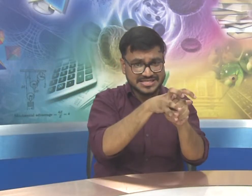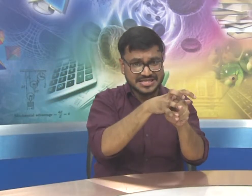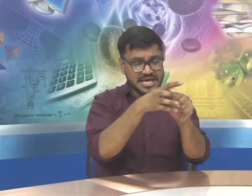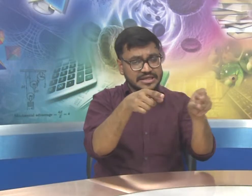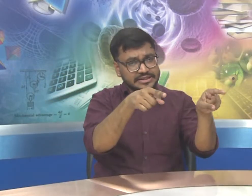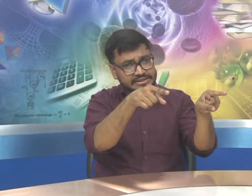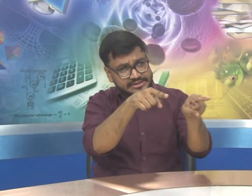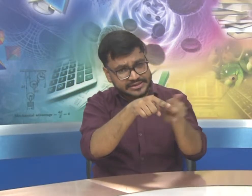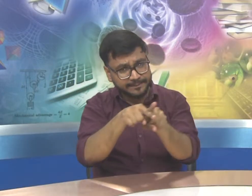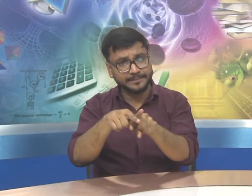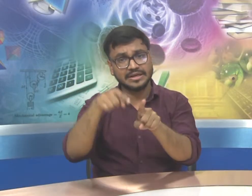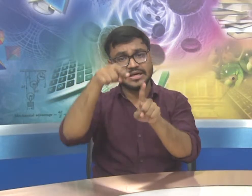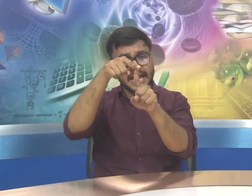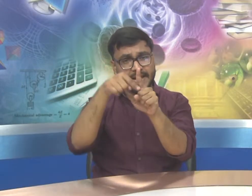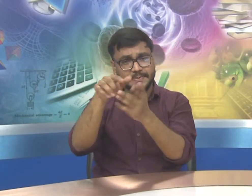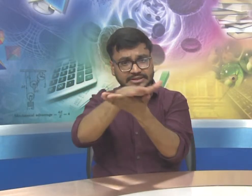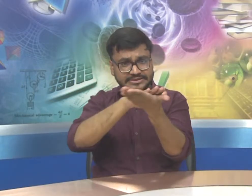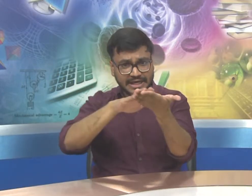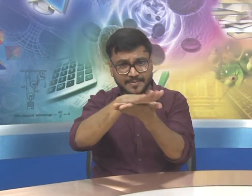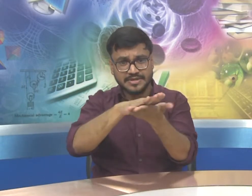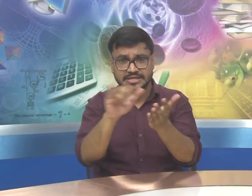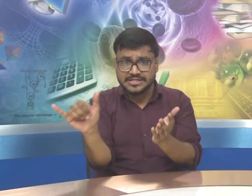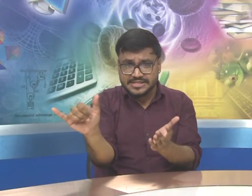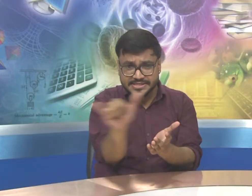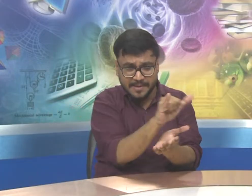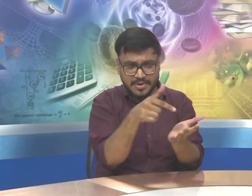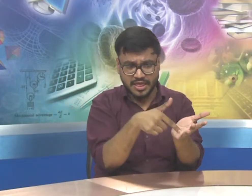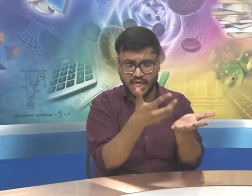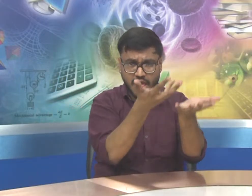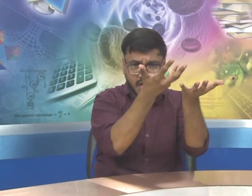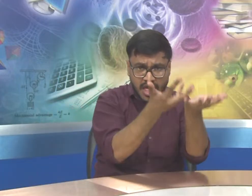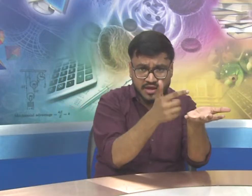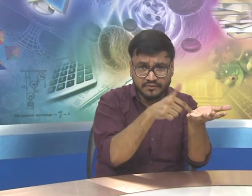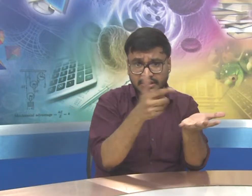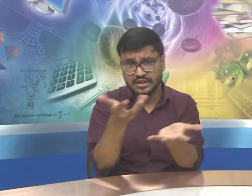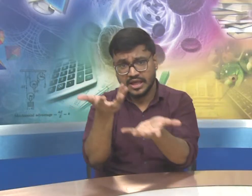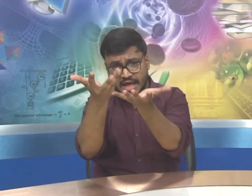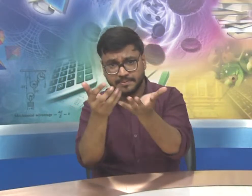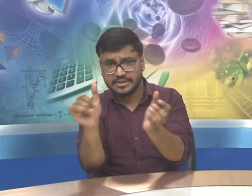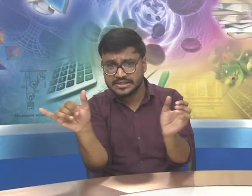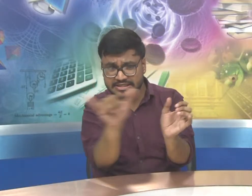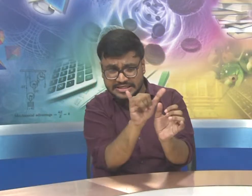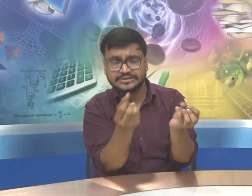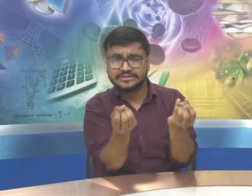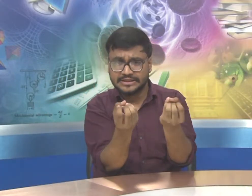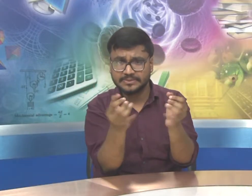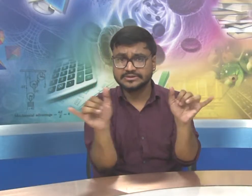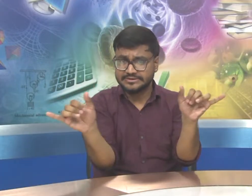He said that atoms of the same element have the same atomic